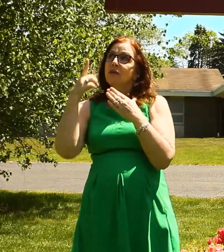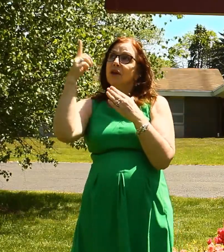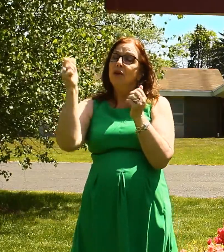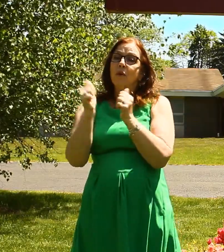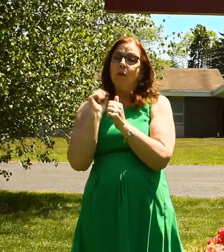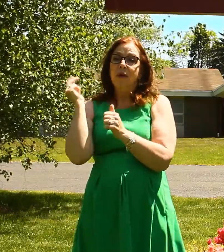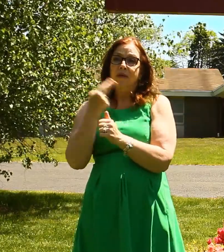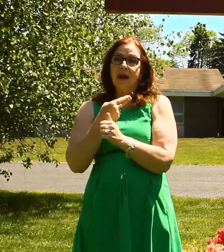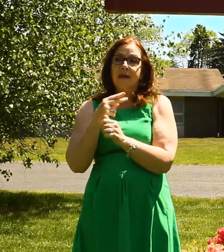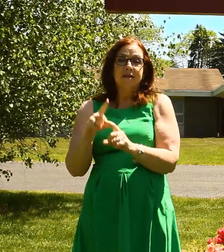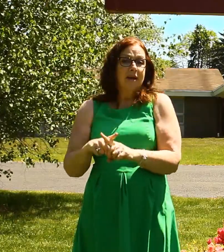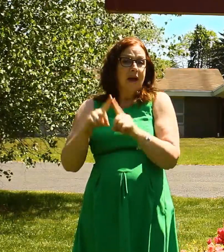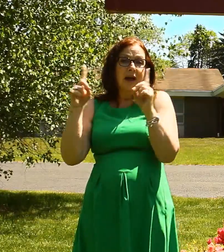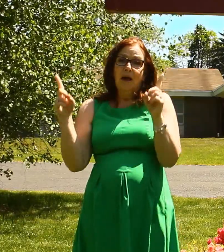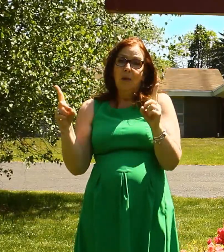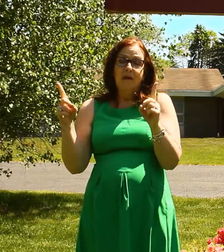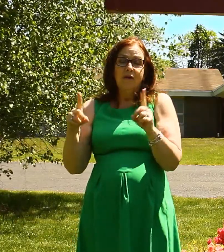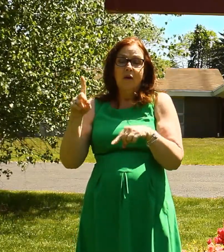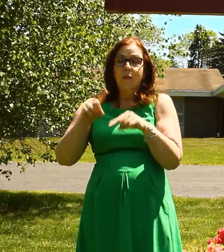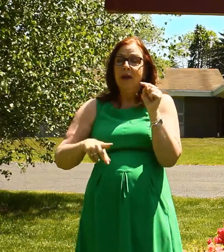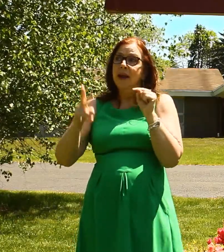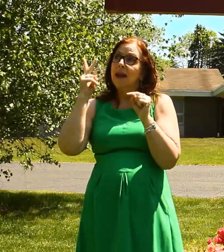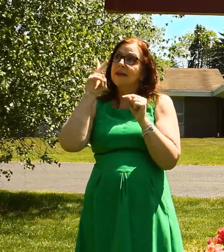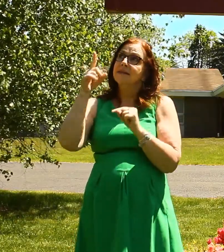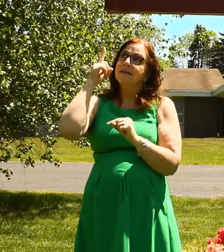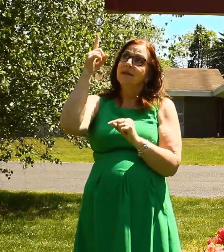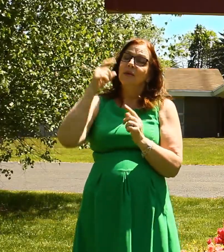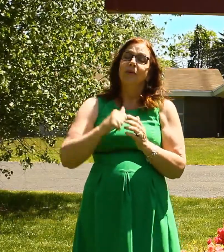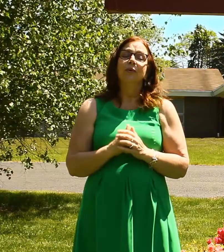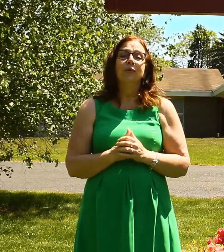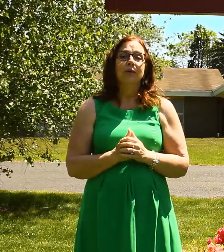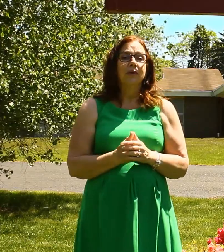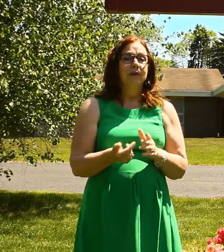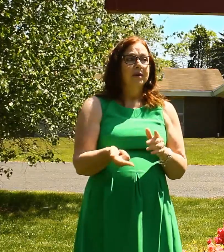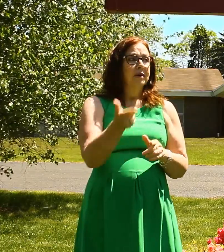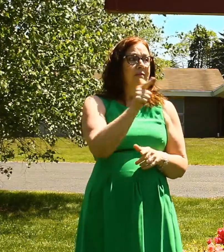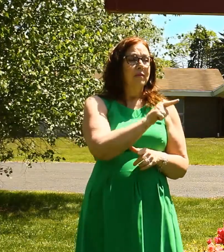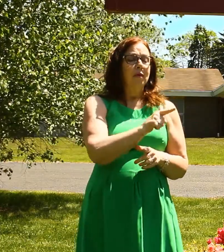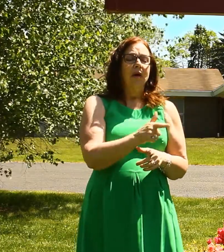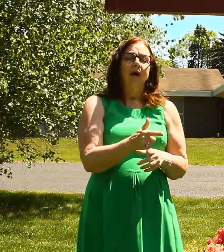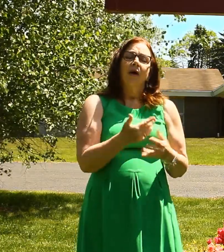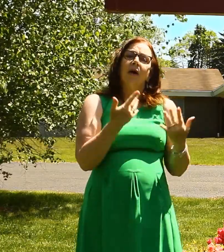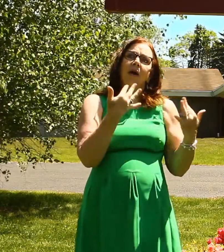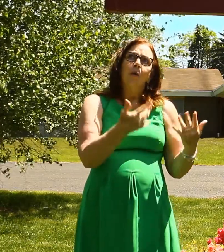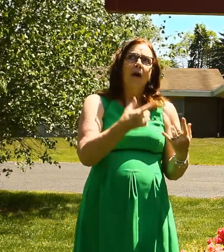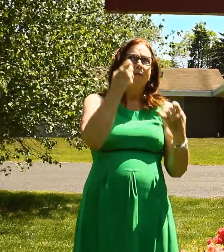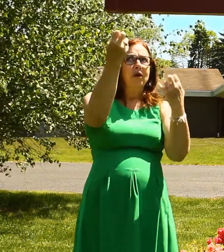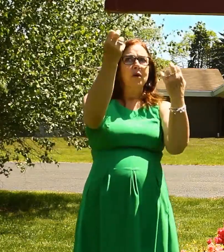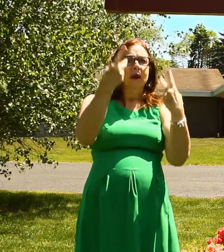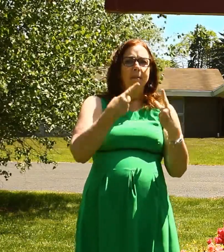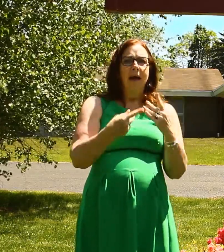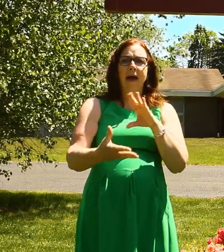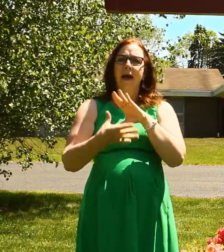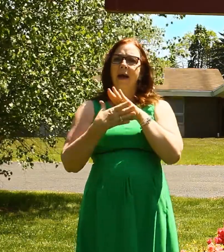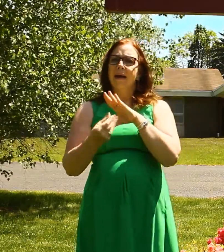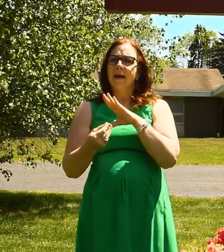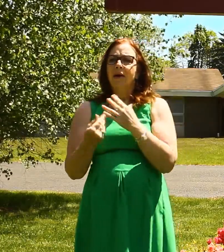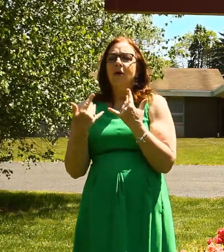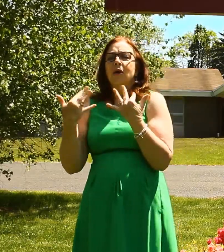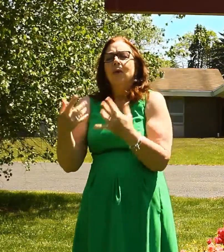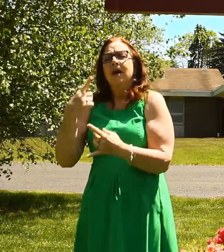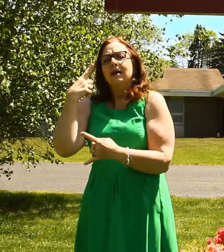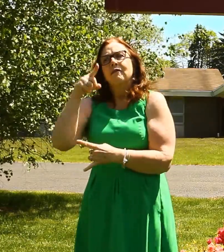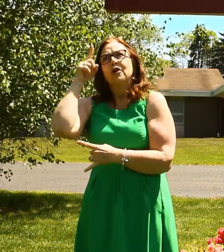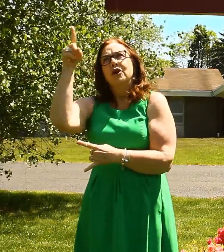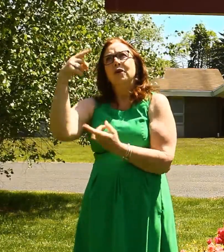with us even if we can't see you. We can't wait for you to come back. We can't wait